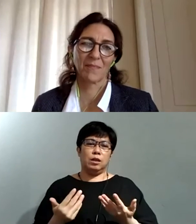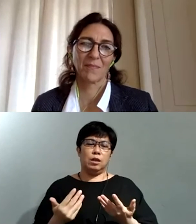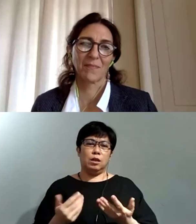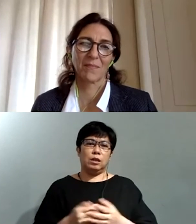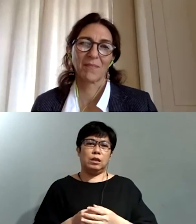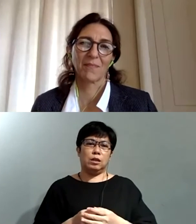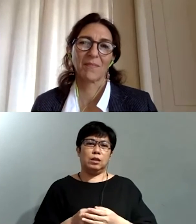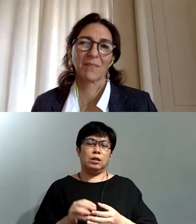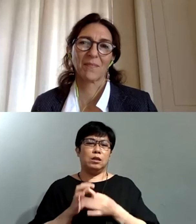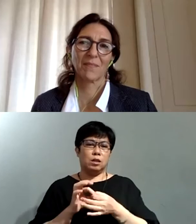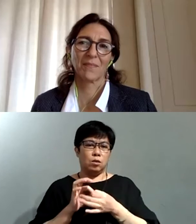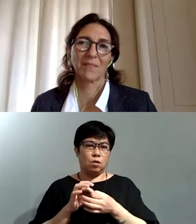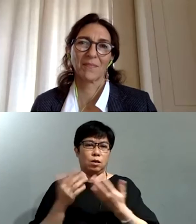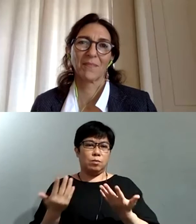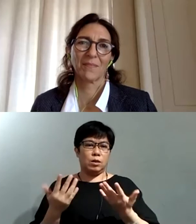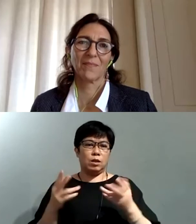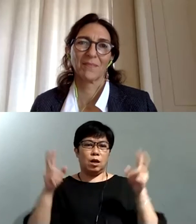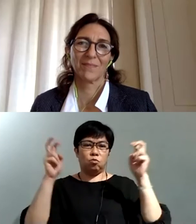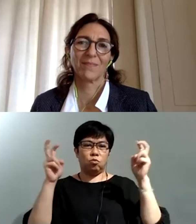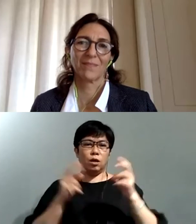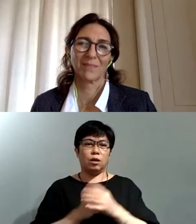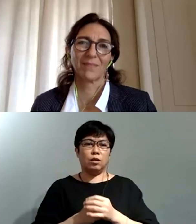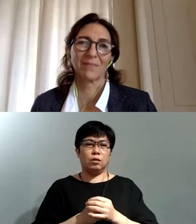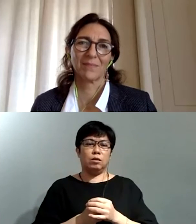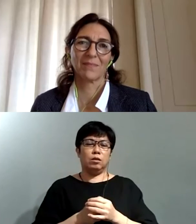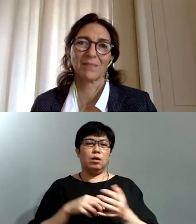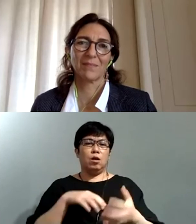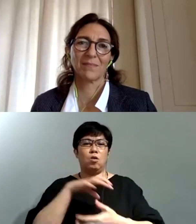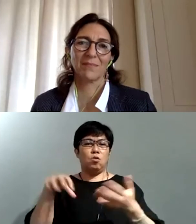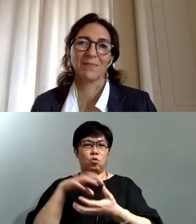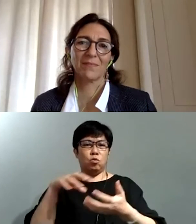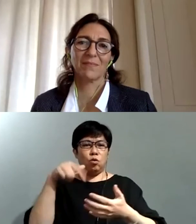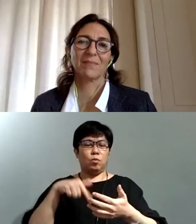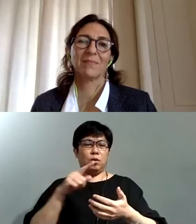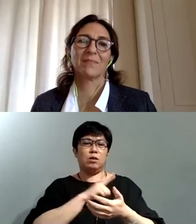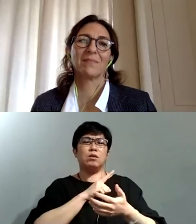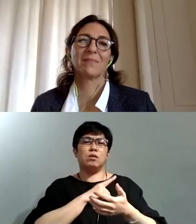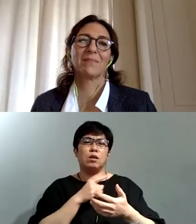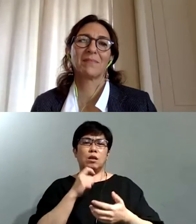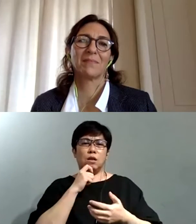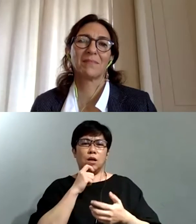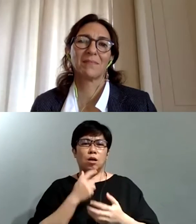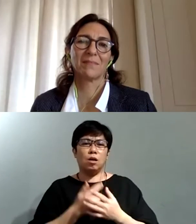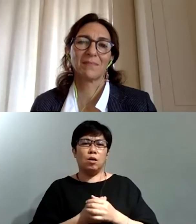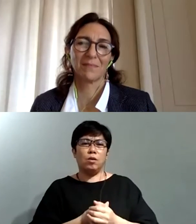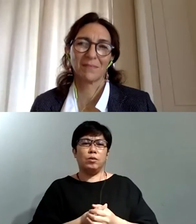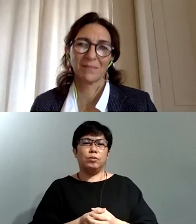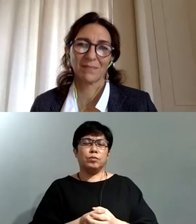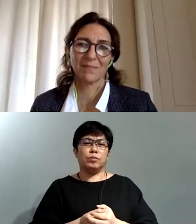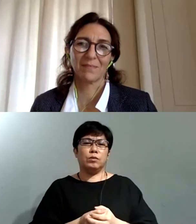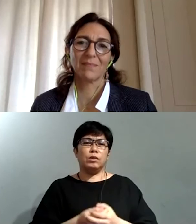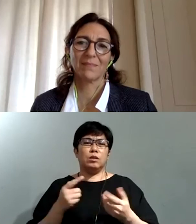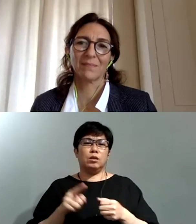finding our community in a state of chaos. The first question I would like to alert you is Hong Kong in a